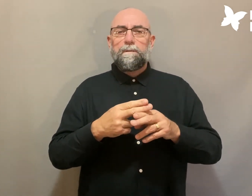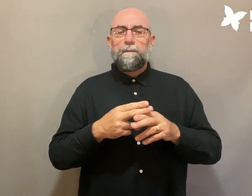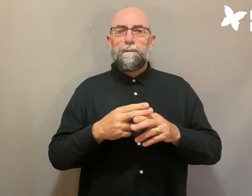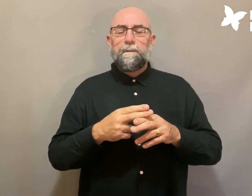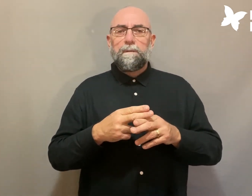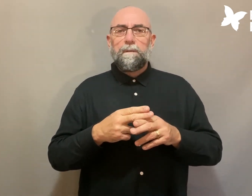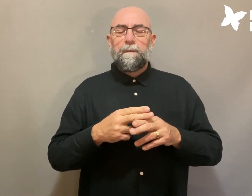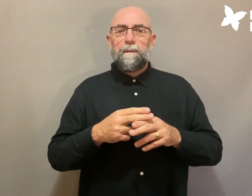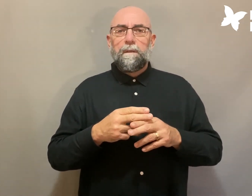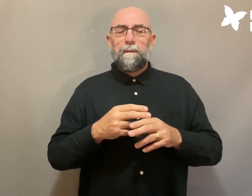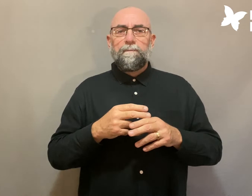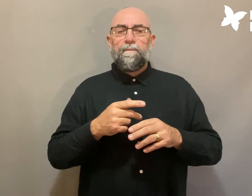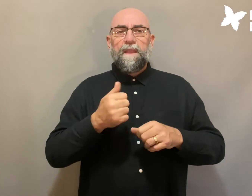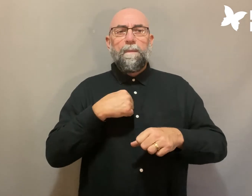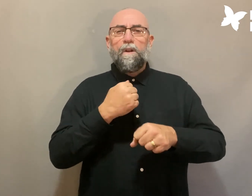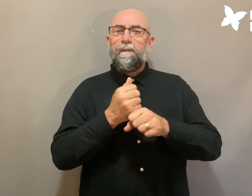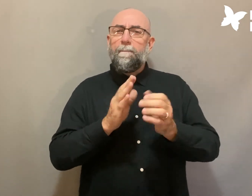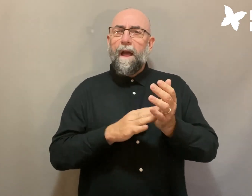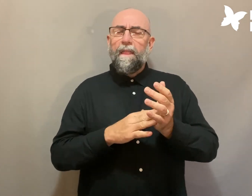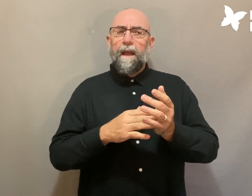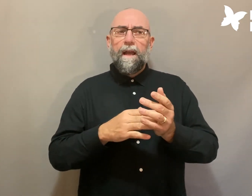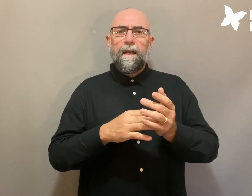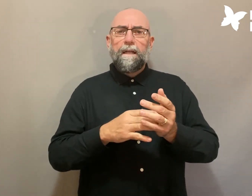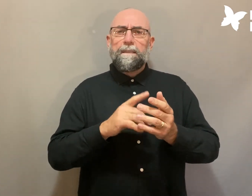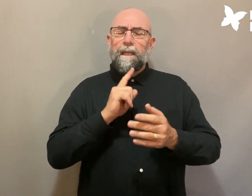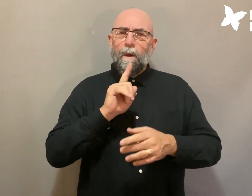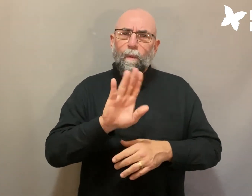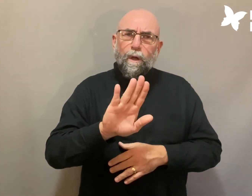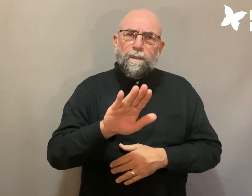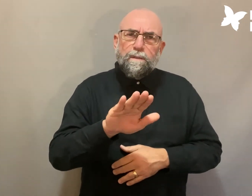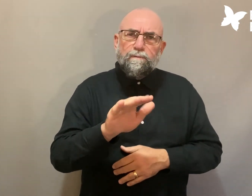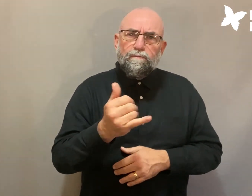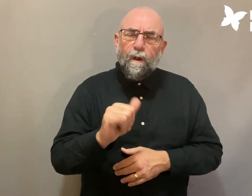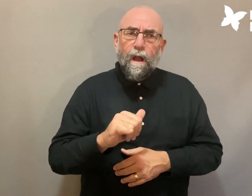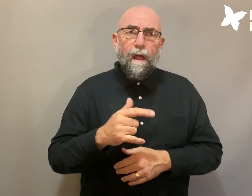And then my nan asked me what's wrong, and I broke.